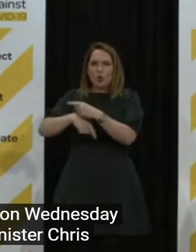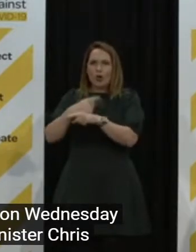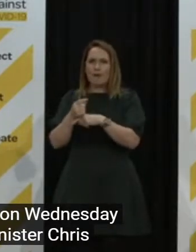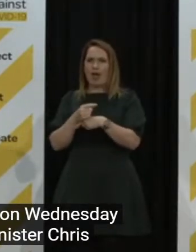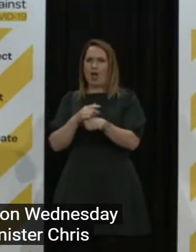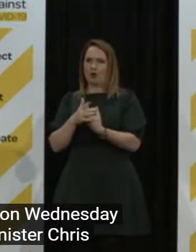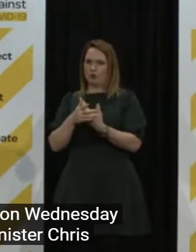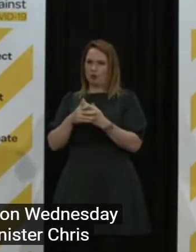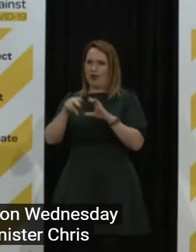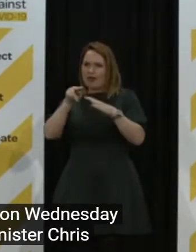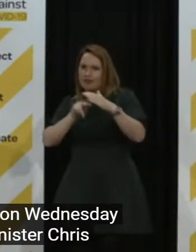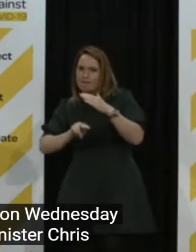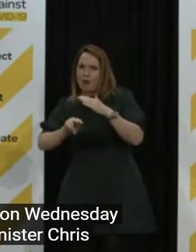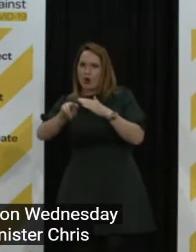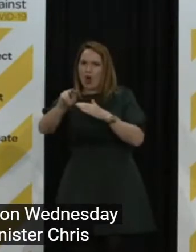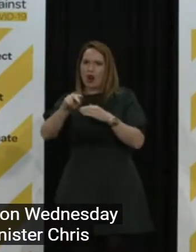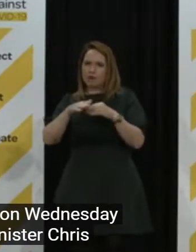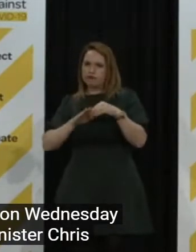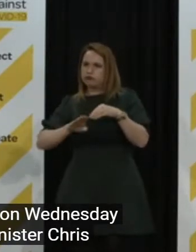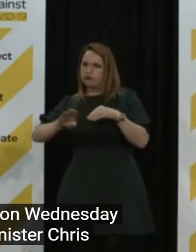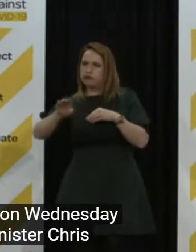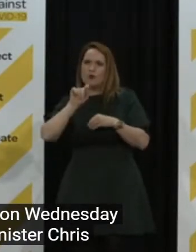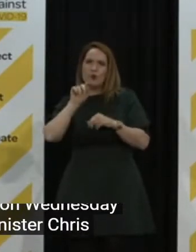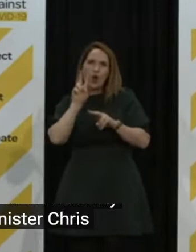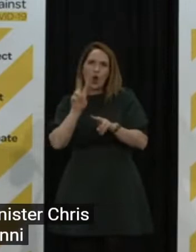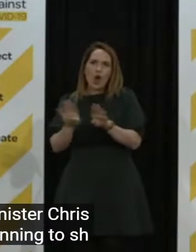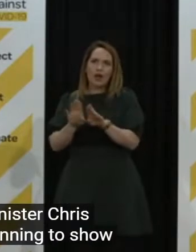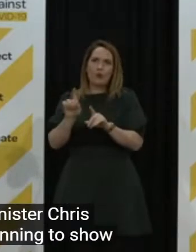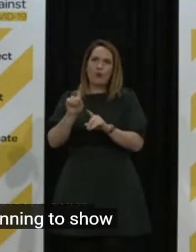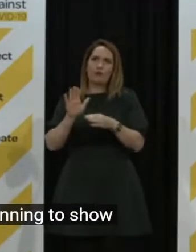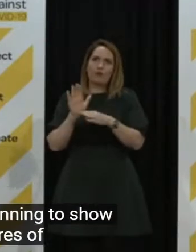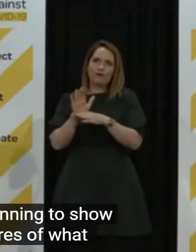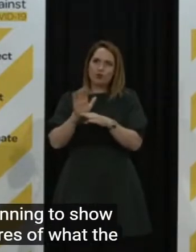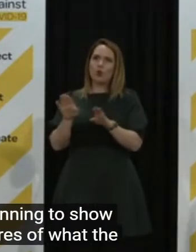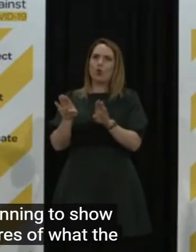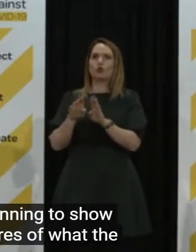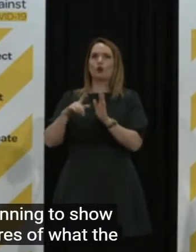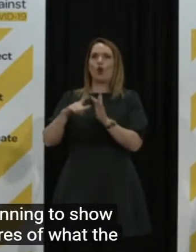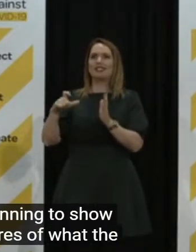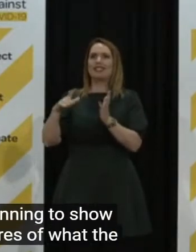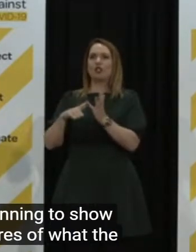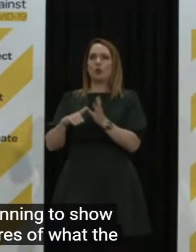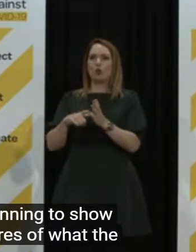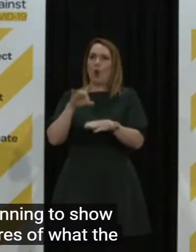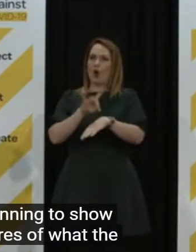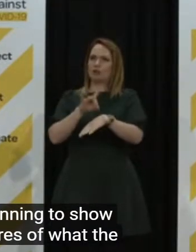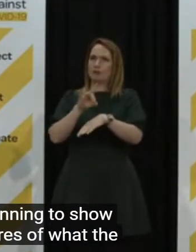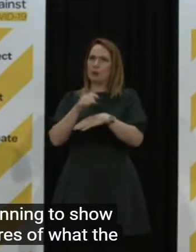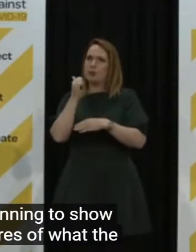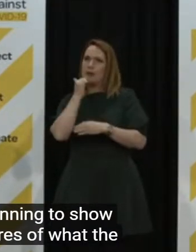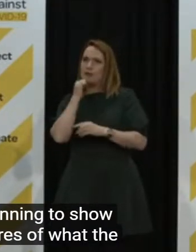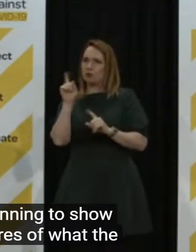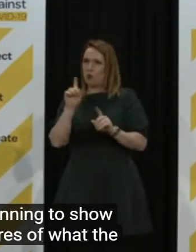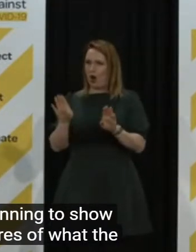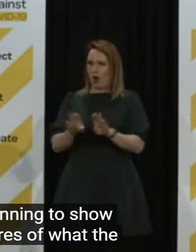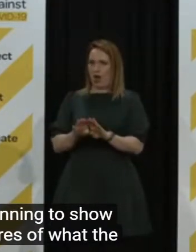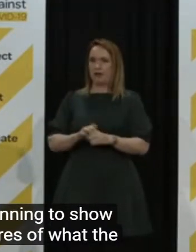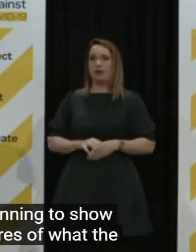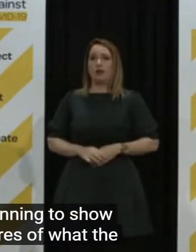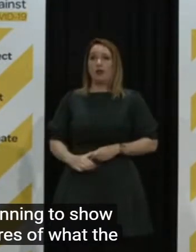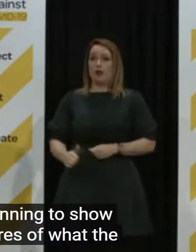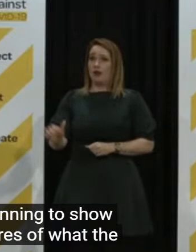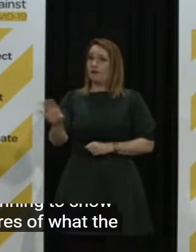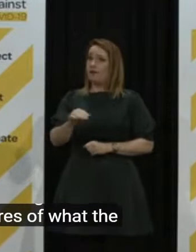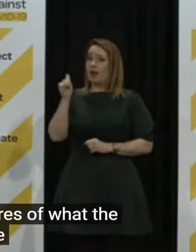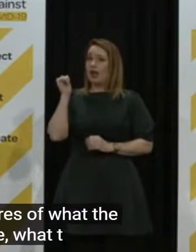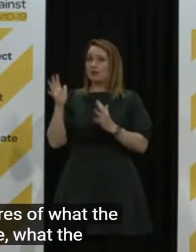the modelled number of cases, hospitalisations and ICU admissions look like. But what I can say is that you saw through last